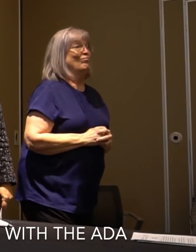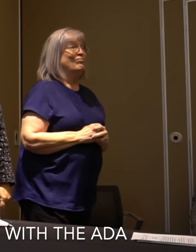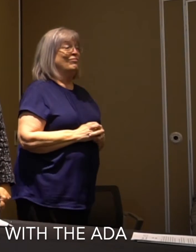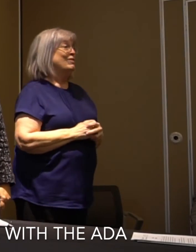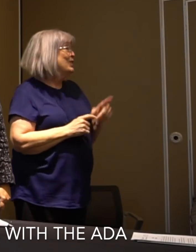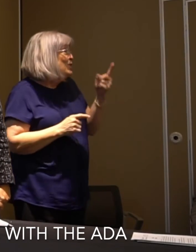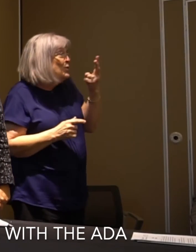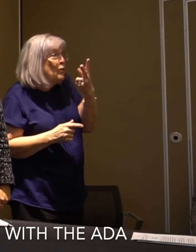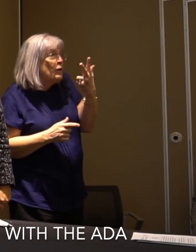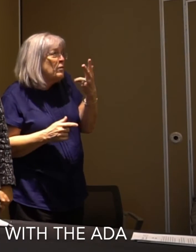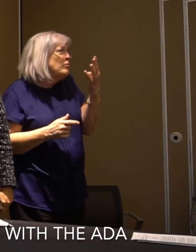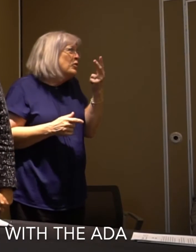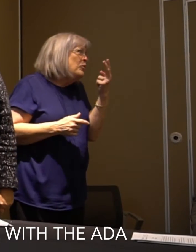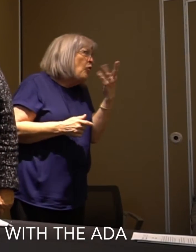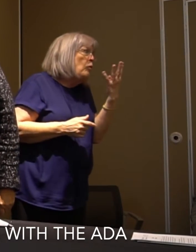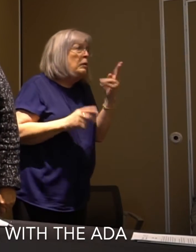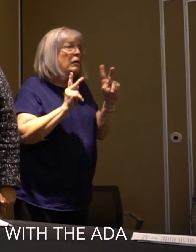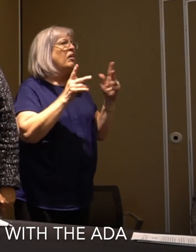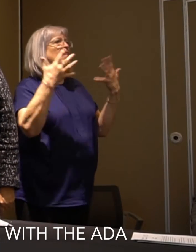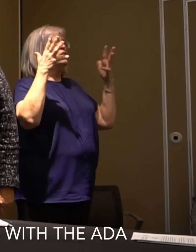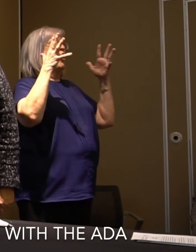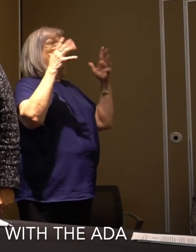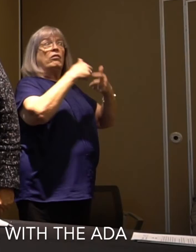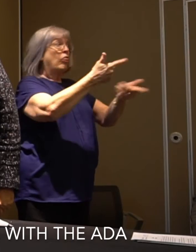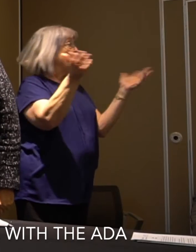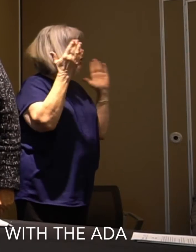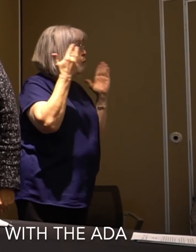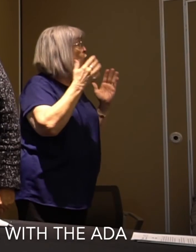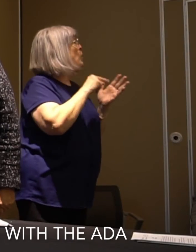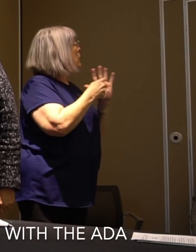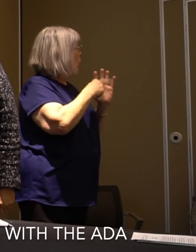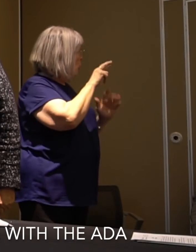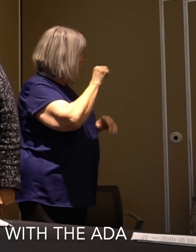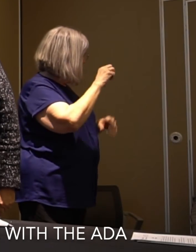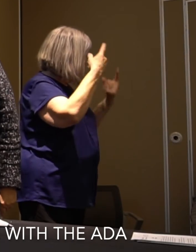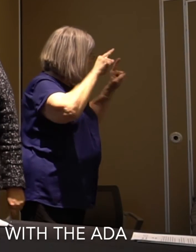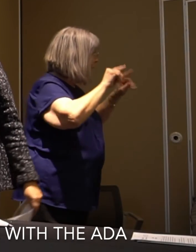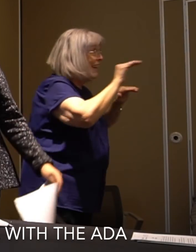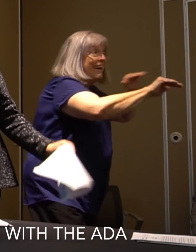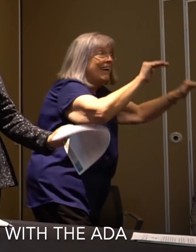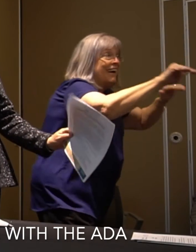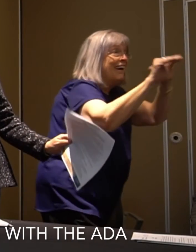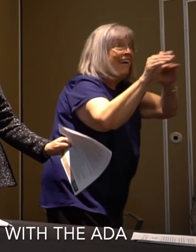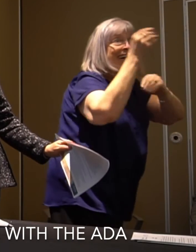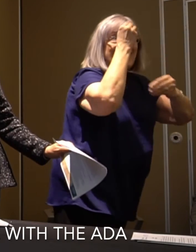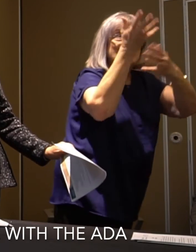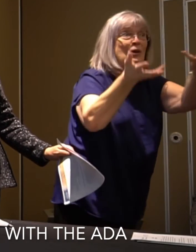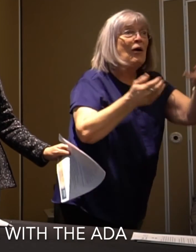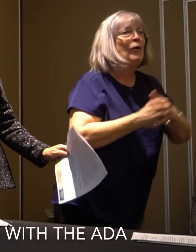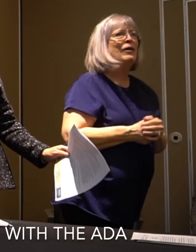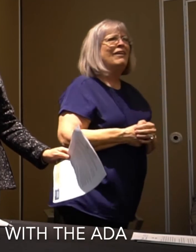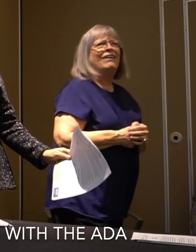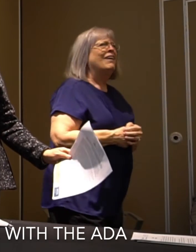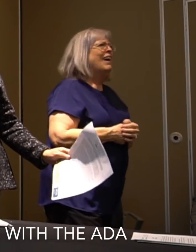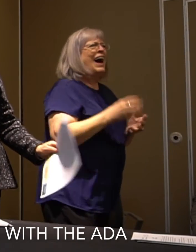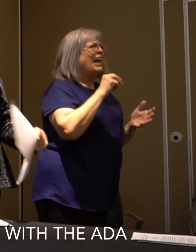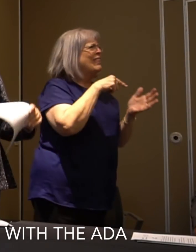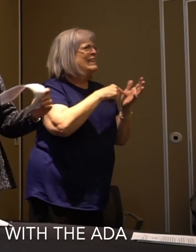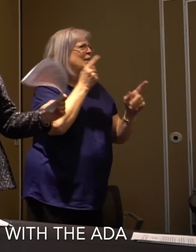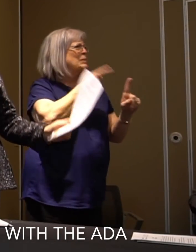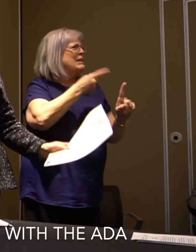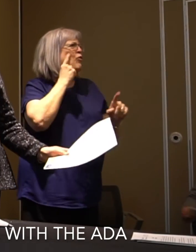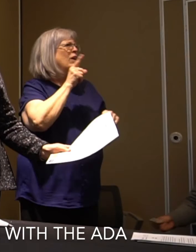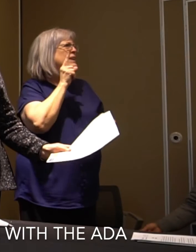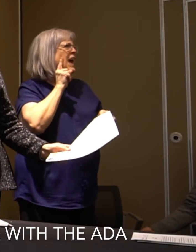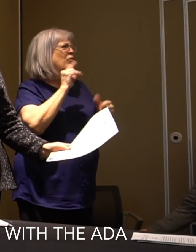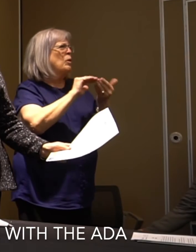3 people, maybe 4. So the Rays are not reaching out to us. And this is the deaf community. I mean, I could go on about all the